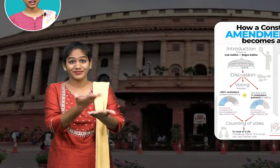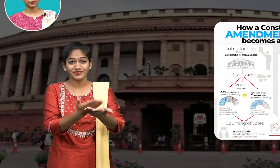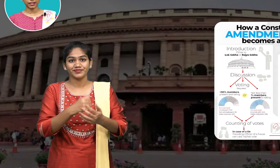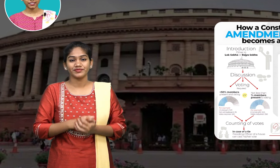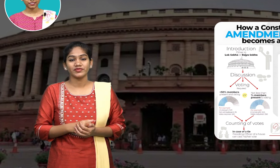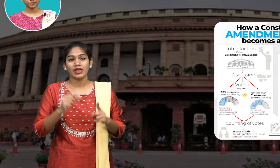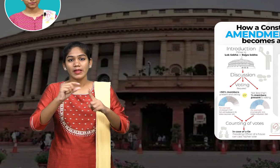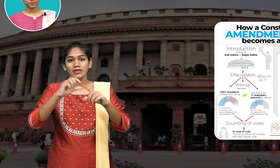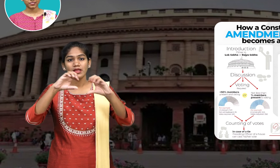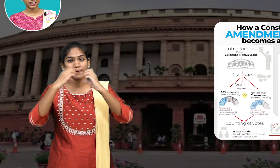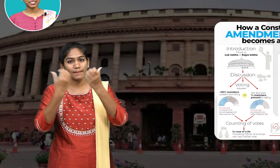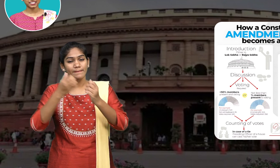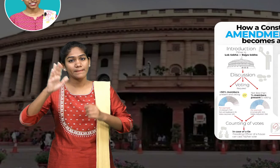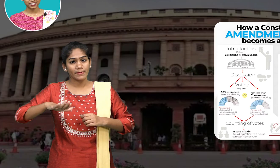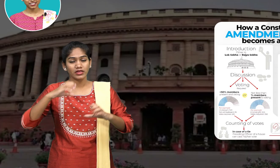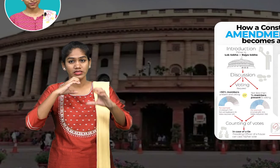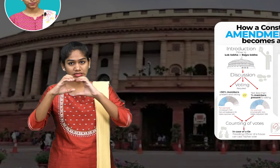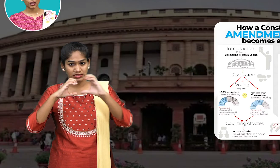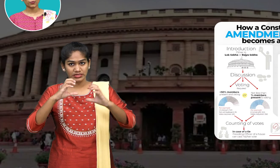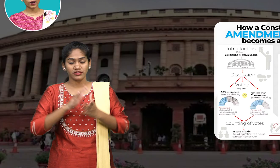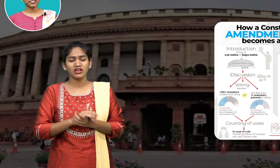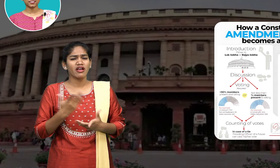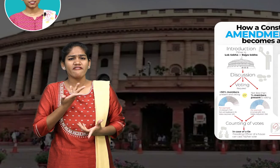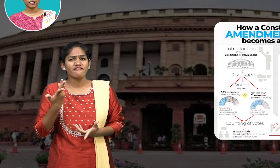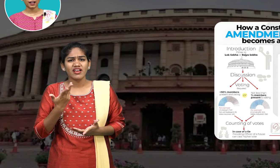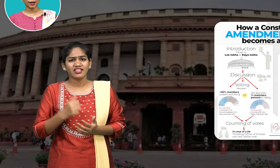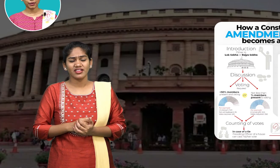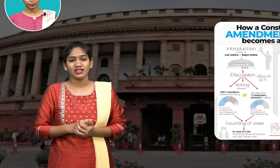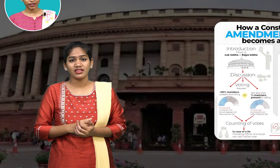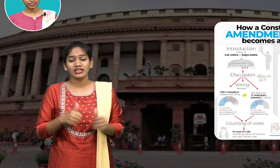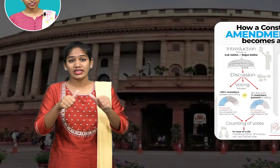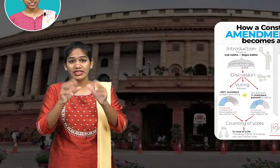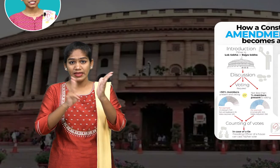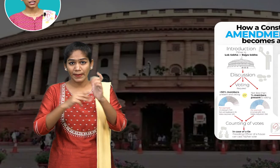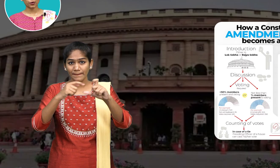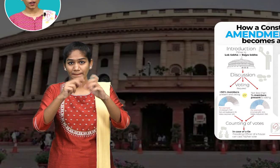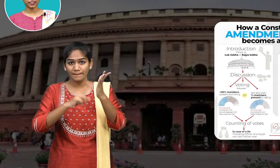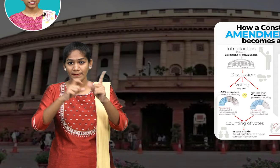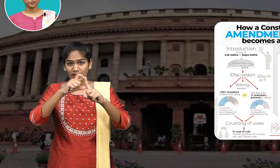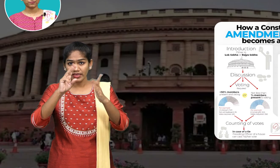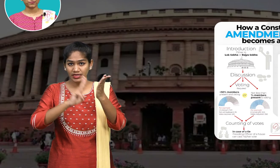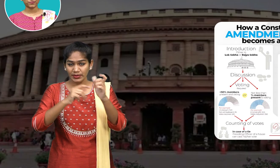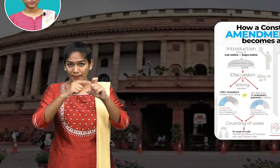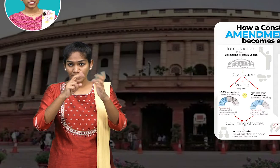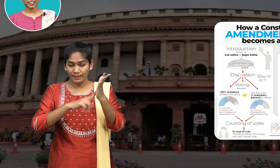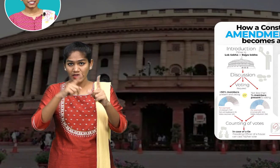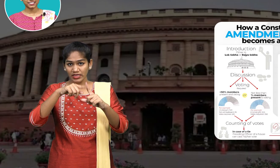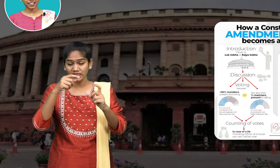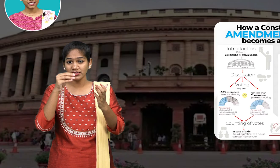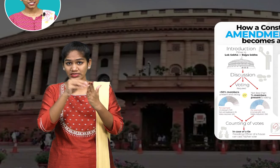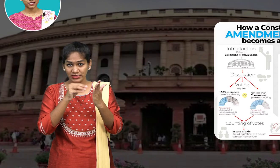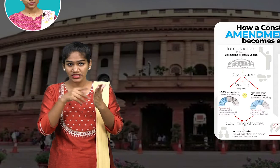The Parliament discusses why the amendment is required